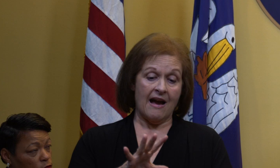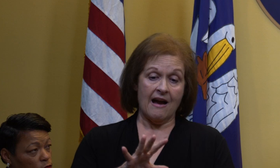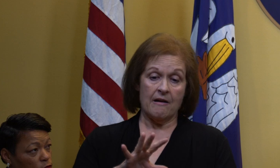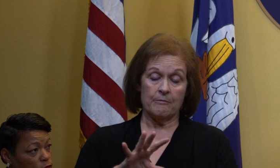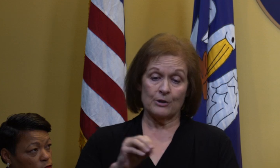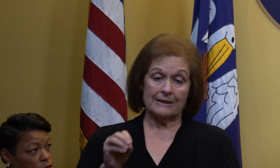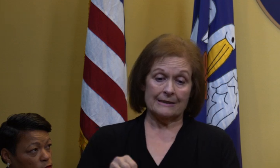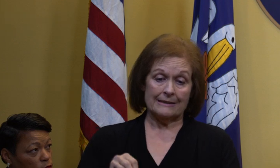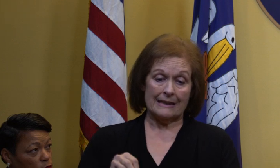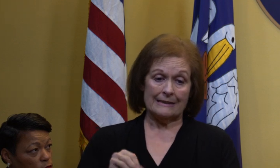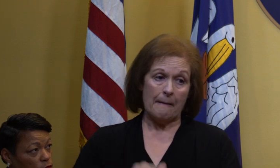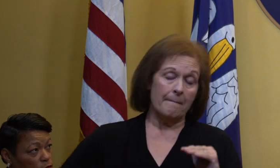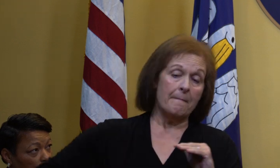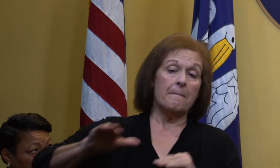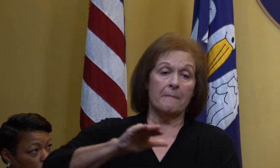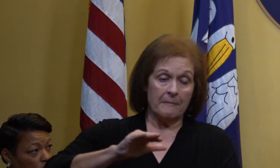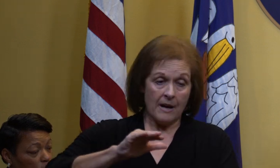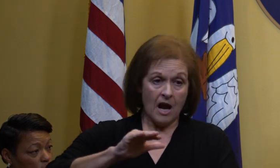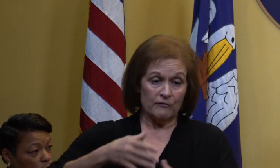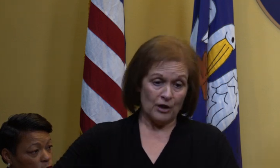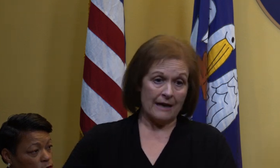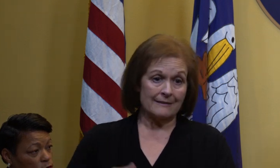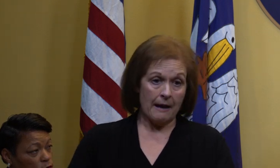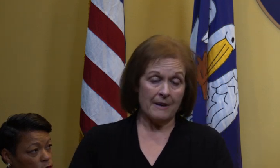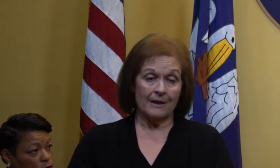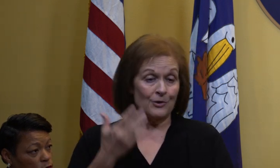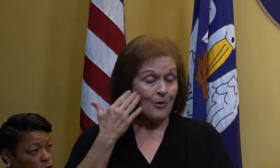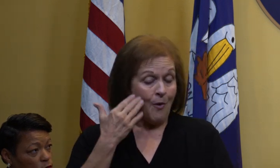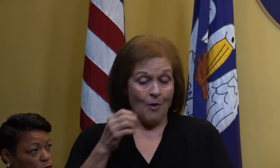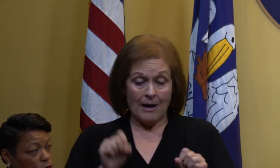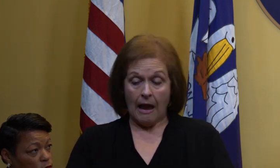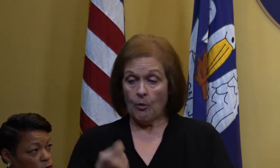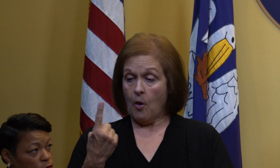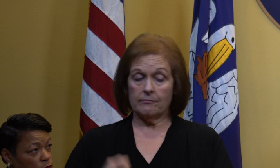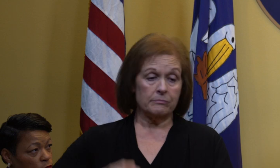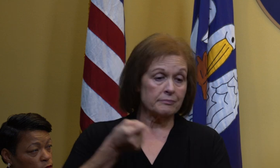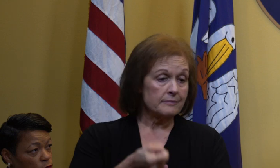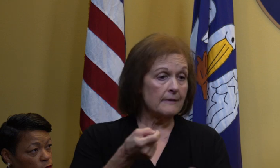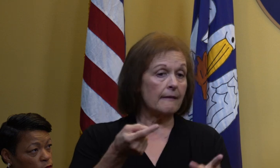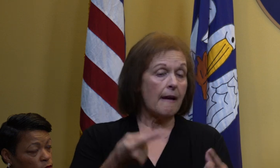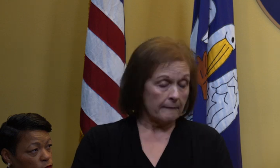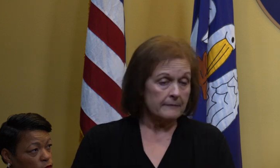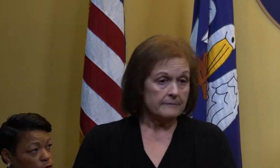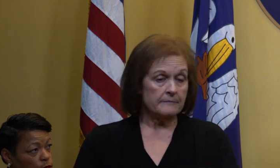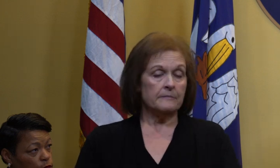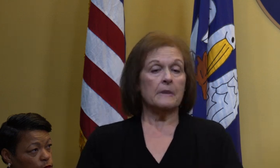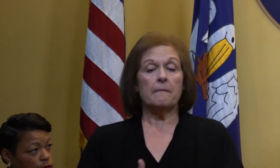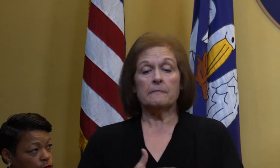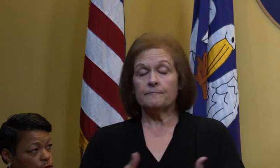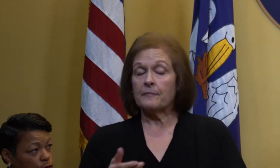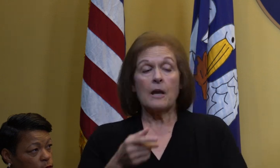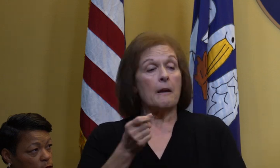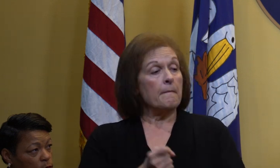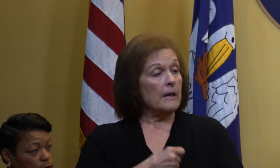an above normal season, as you already heard, it only takes one of those storms to make it a bad season here, regardless of what that outlook is. Make sure you have